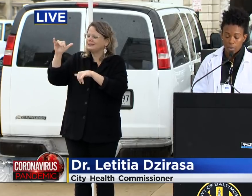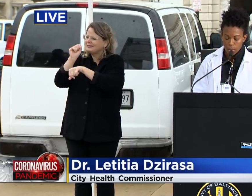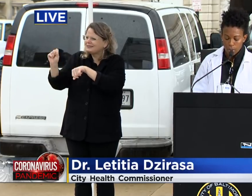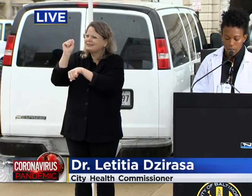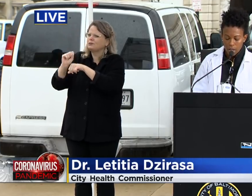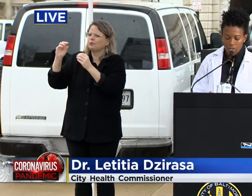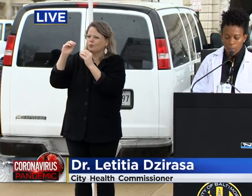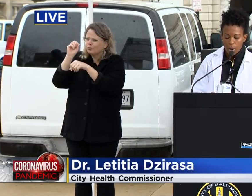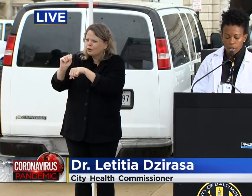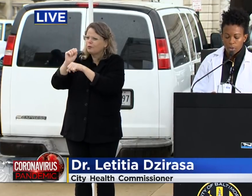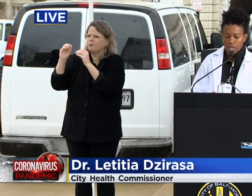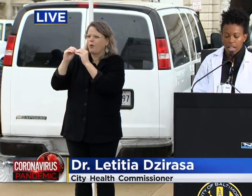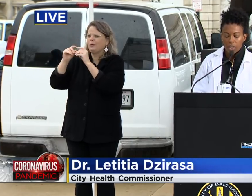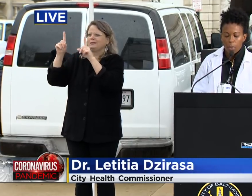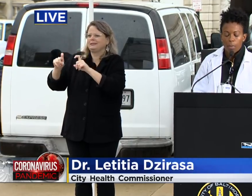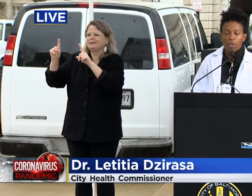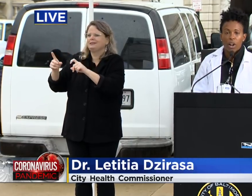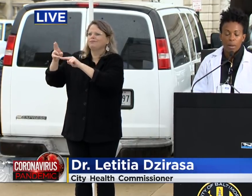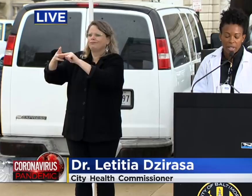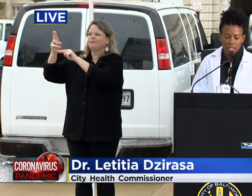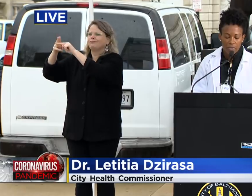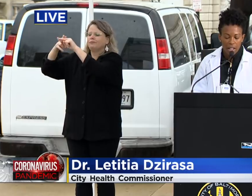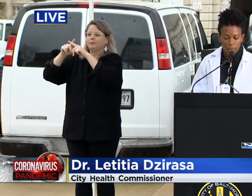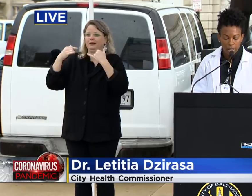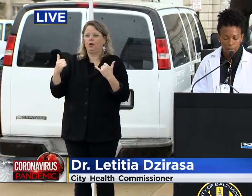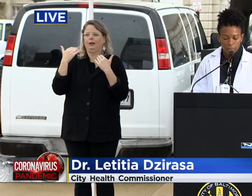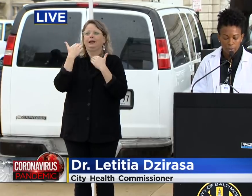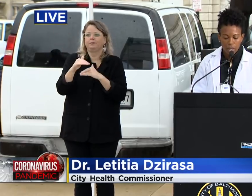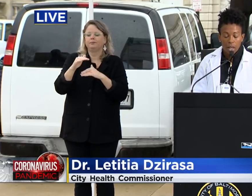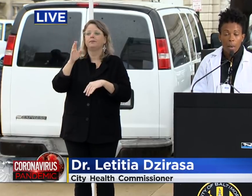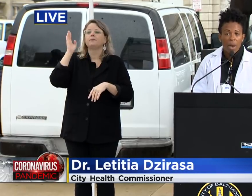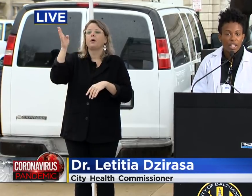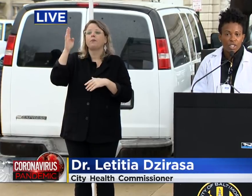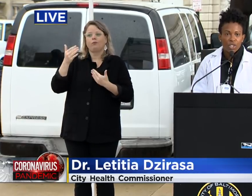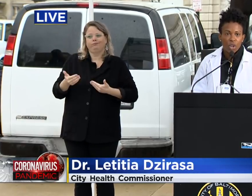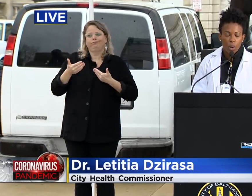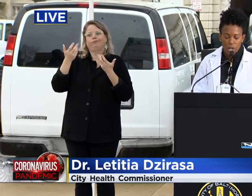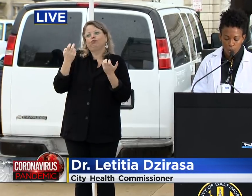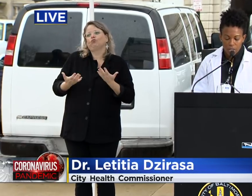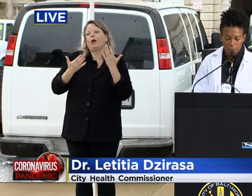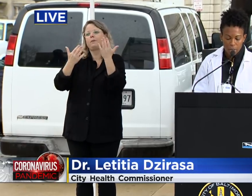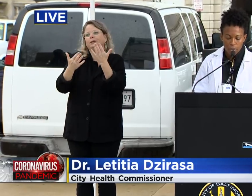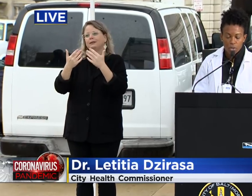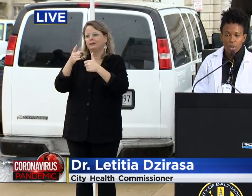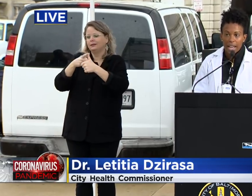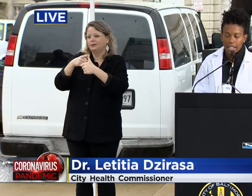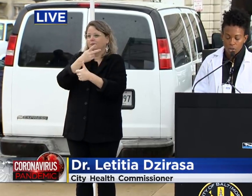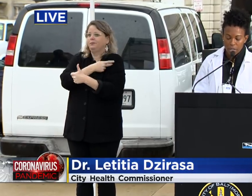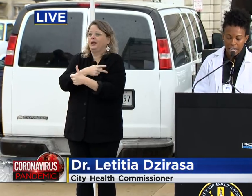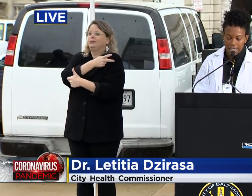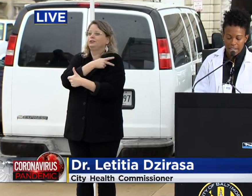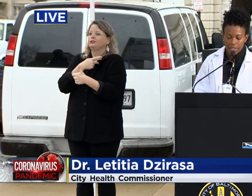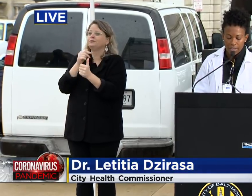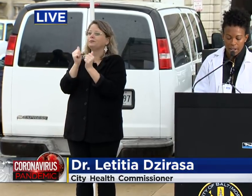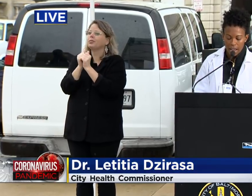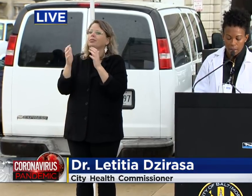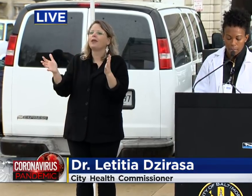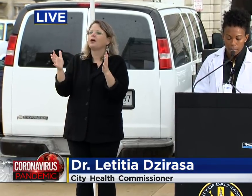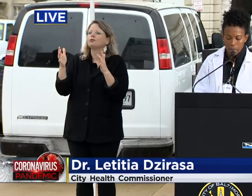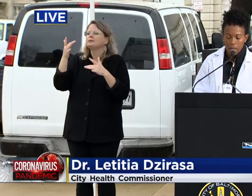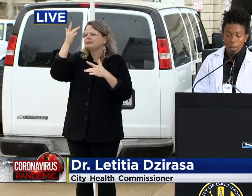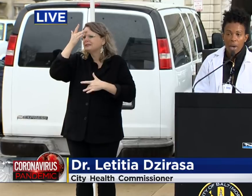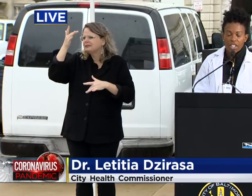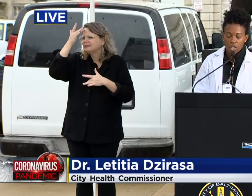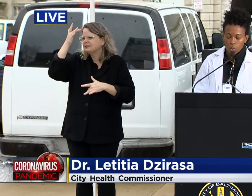tests available, the Baltimore City Health Department recommends the following. Patients showing no symptoms do not need to be tested at this